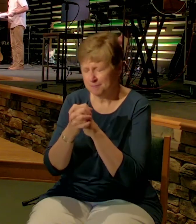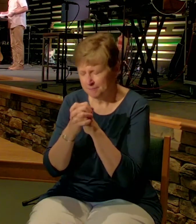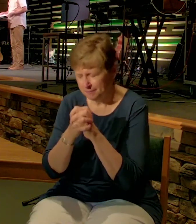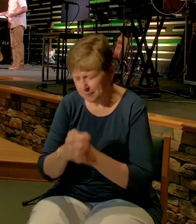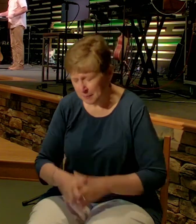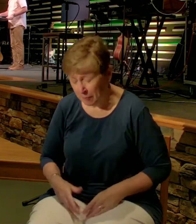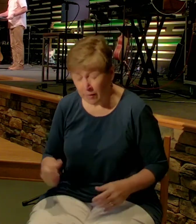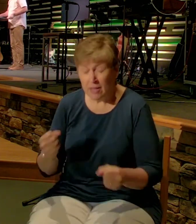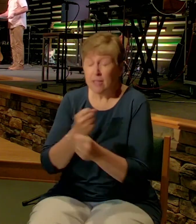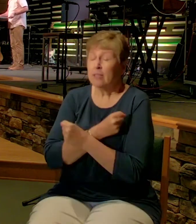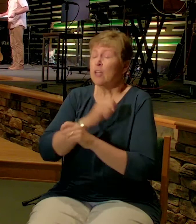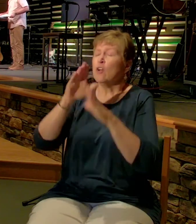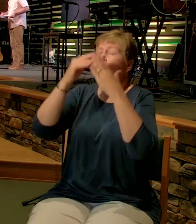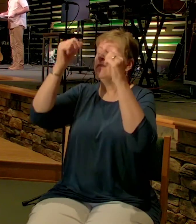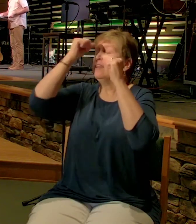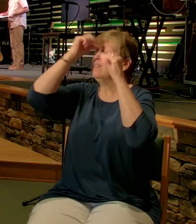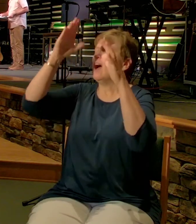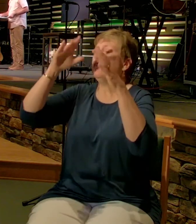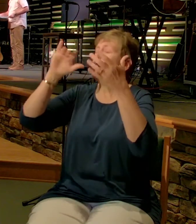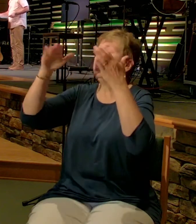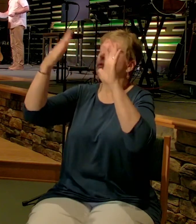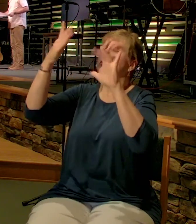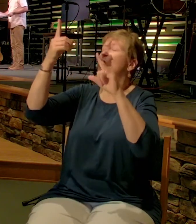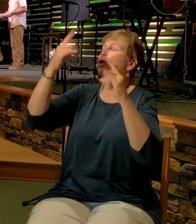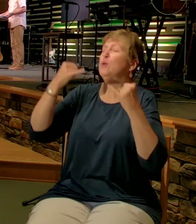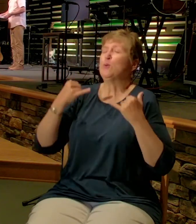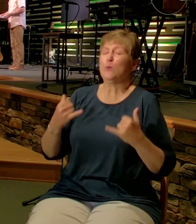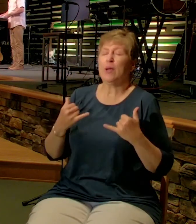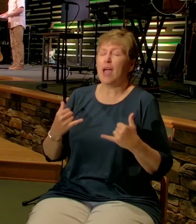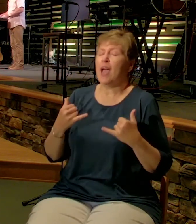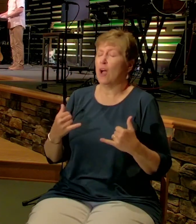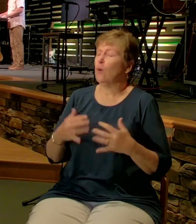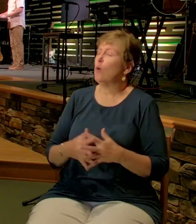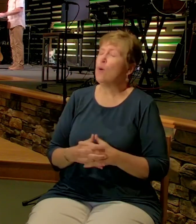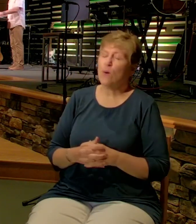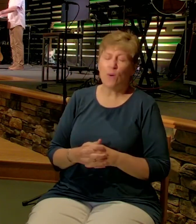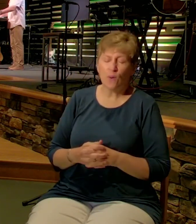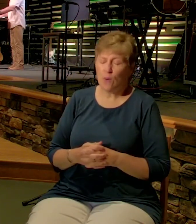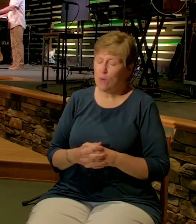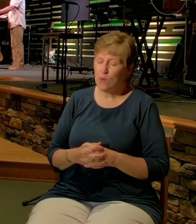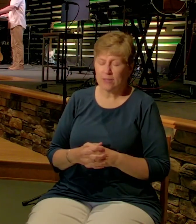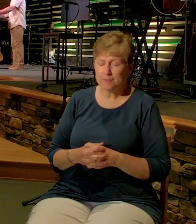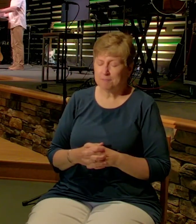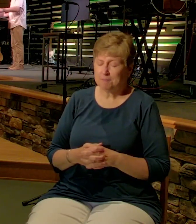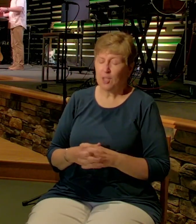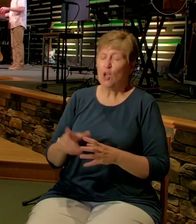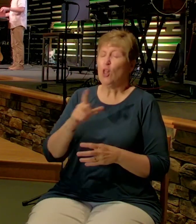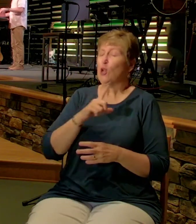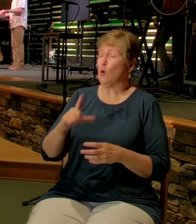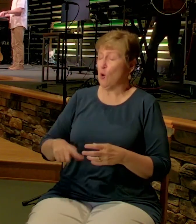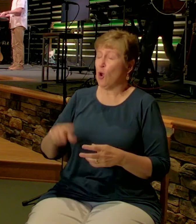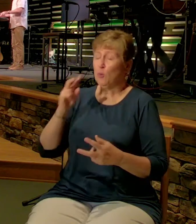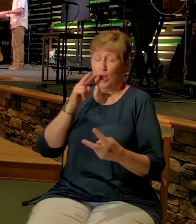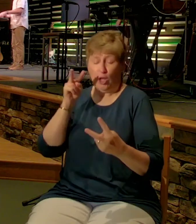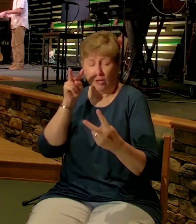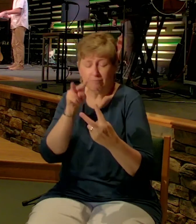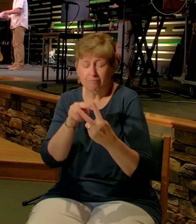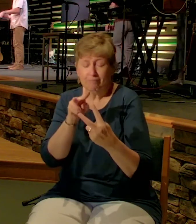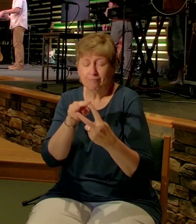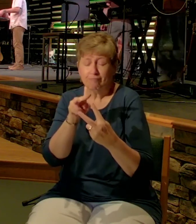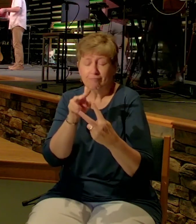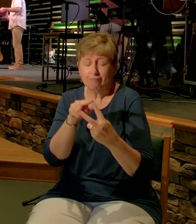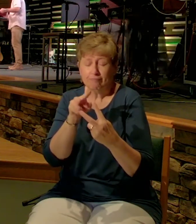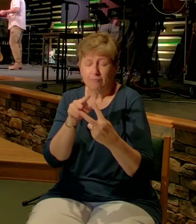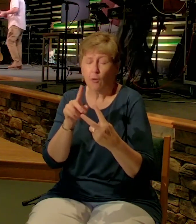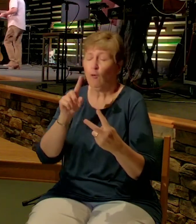Dear Heavenly Father, we come before you now. And Lord, we looked at these first two fruits of the Spirit this